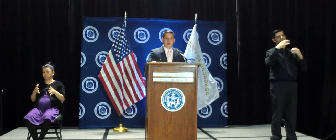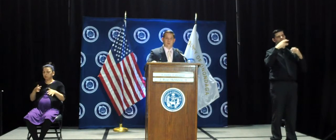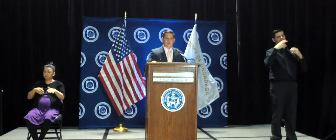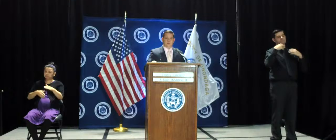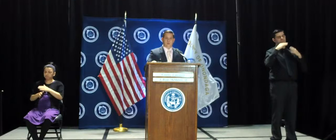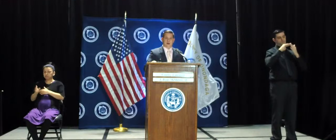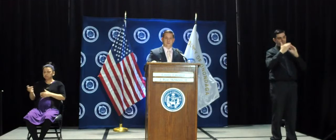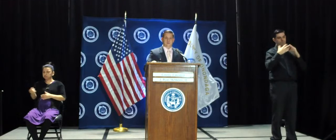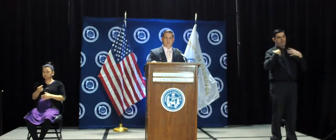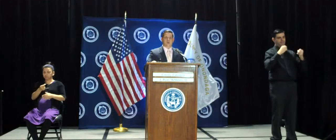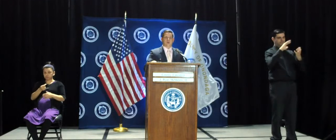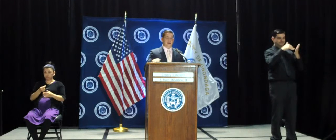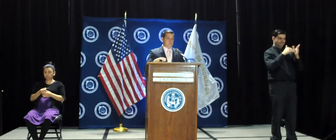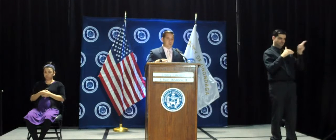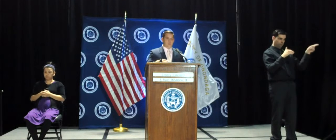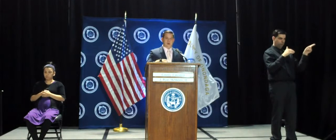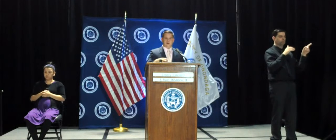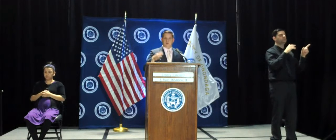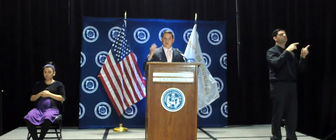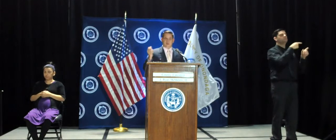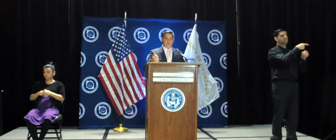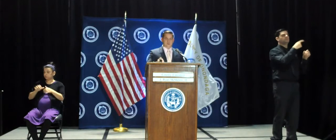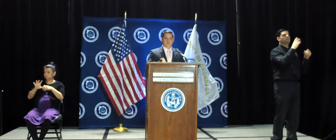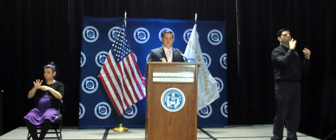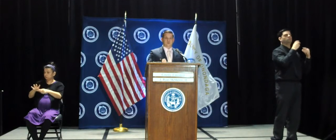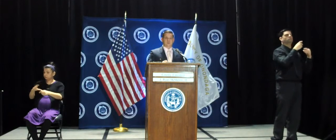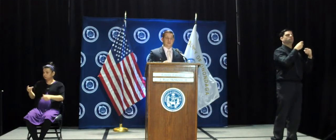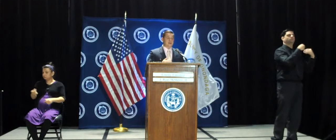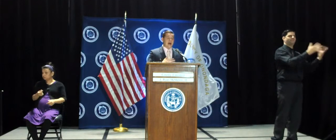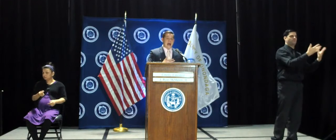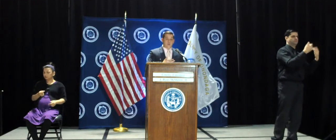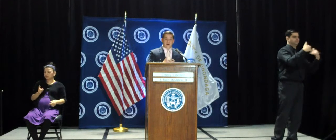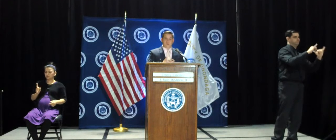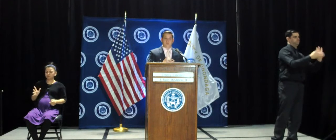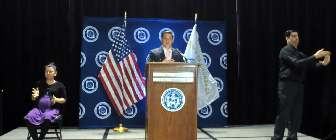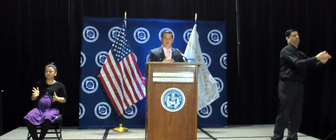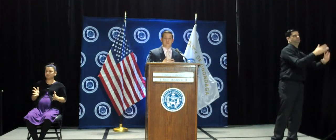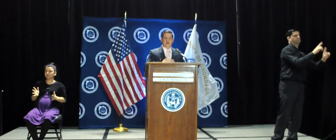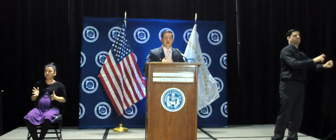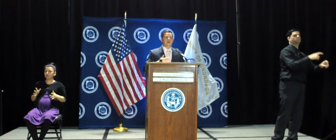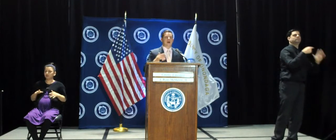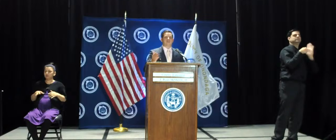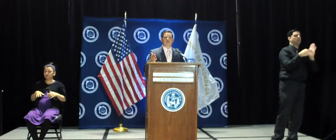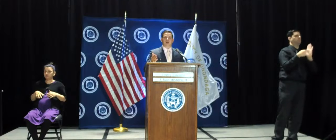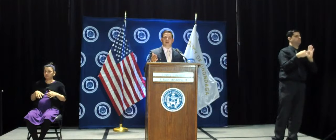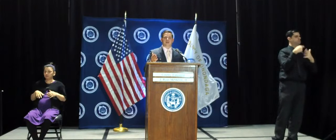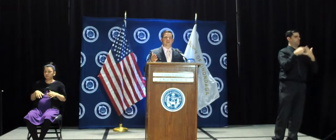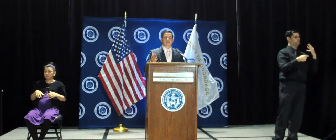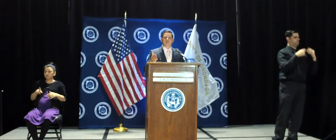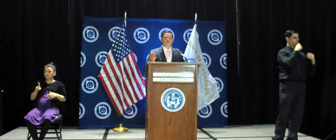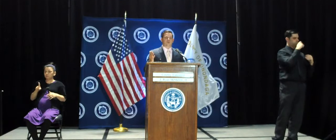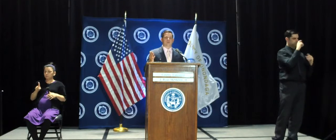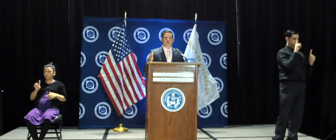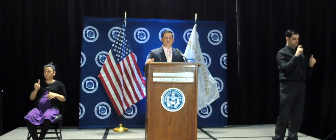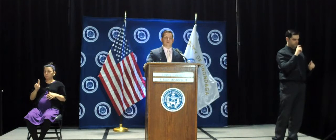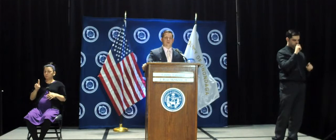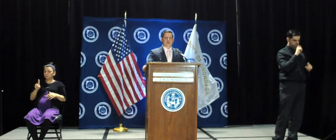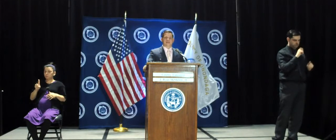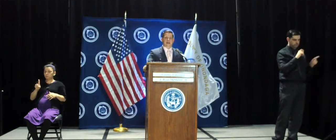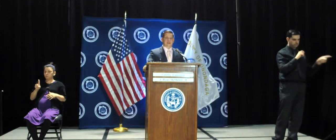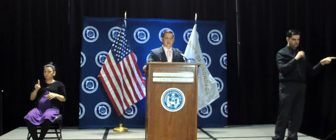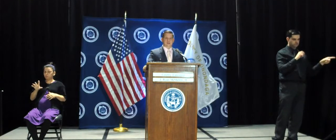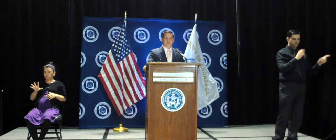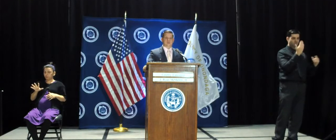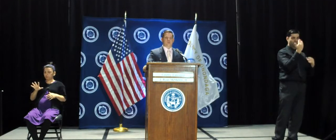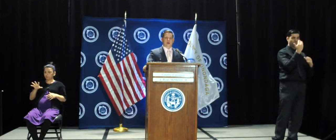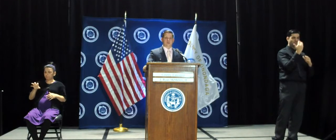results back right when they want to. A lot of people want to go get that result in 15 minutes. I want to be able to deliver that. I've been trying to get these tests for 3 months. It's